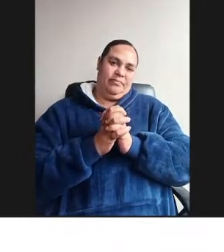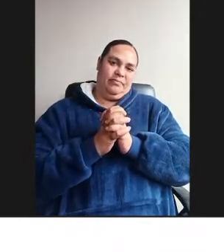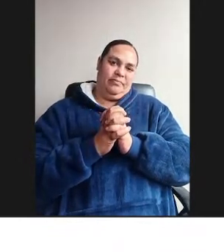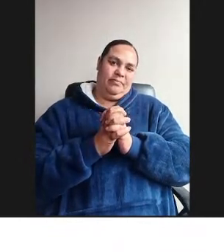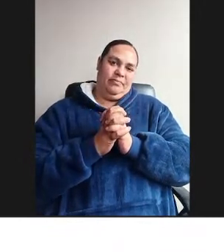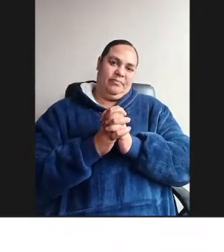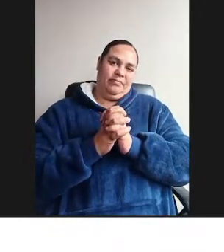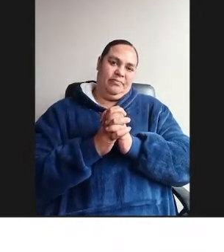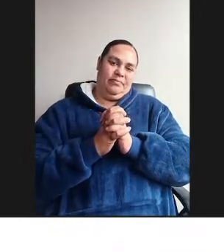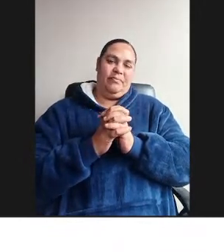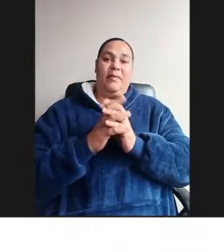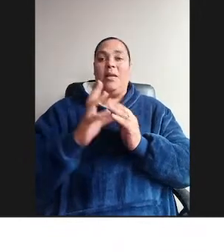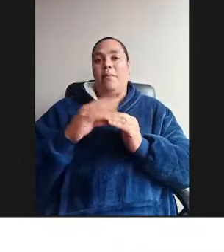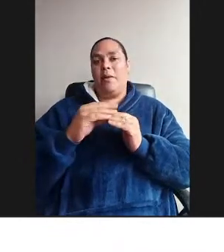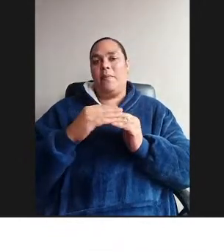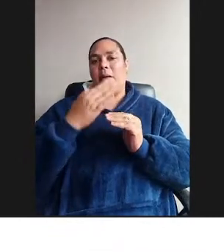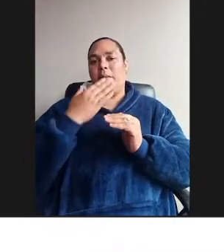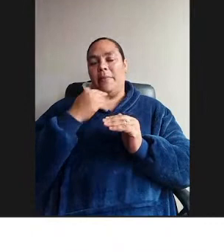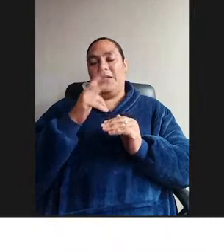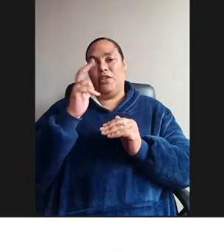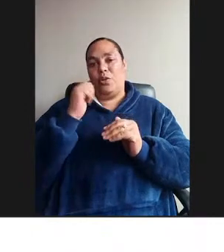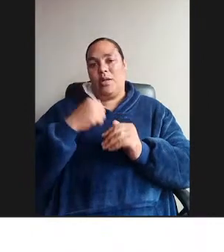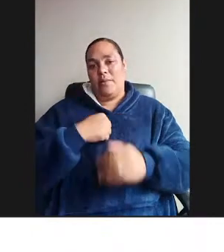Member Maseko, can you hear me?